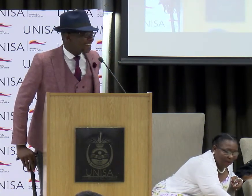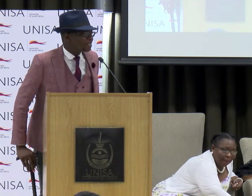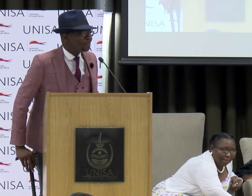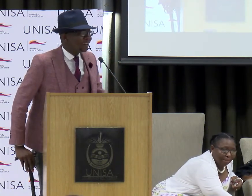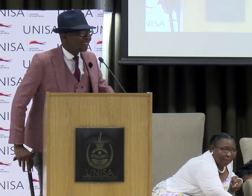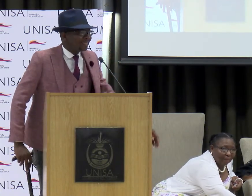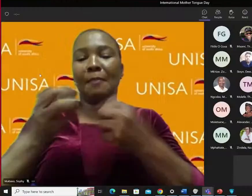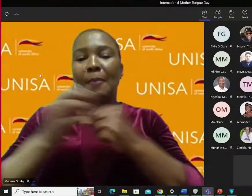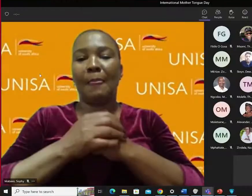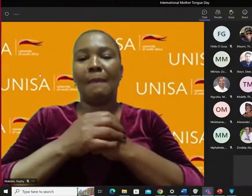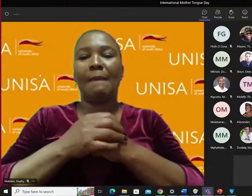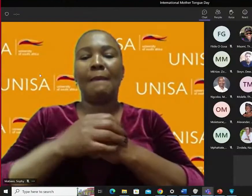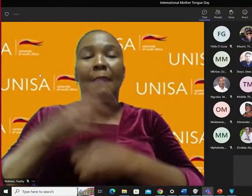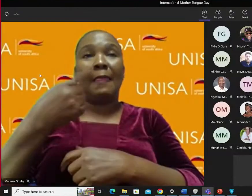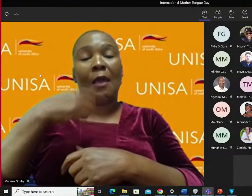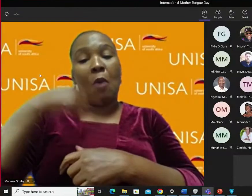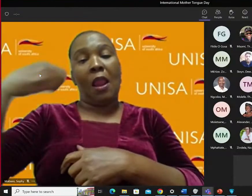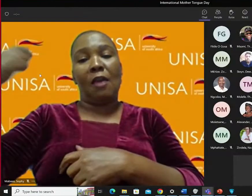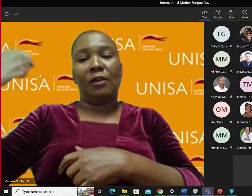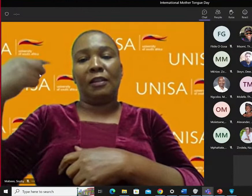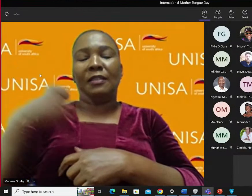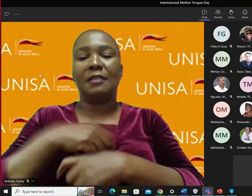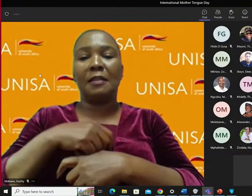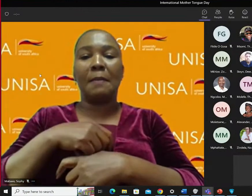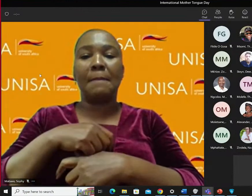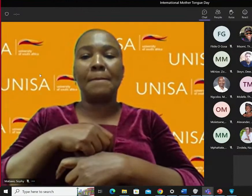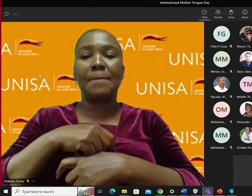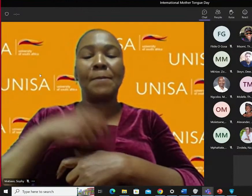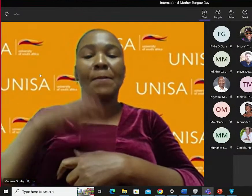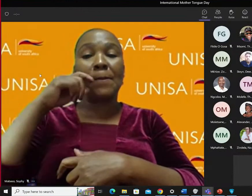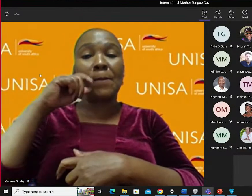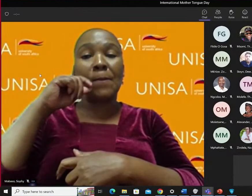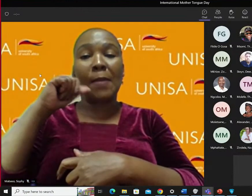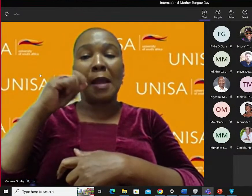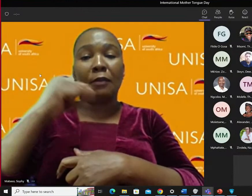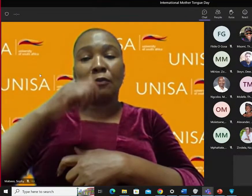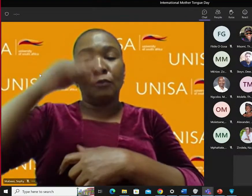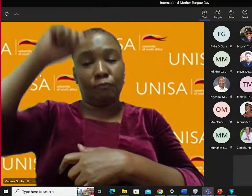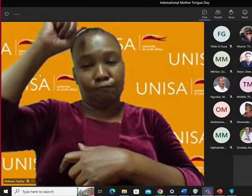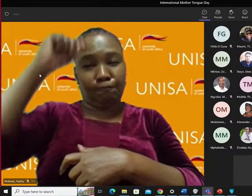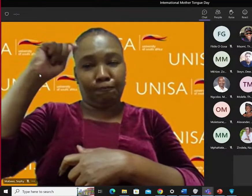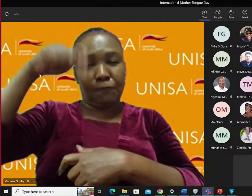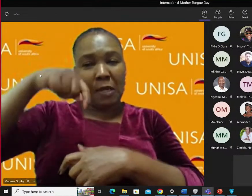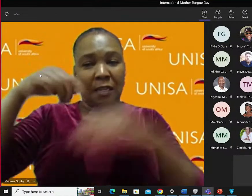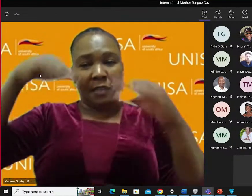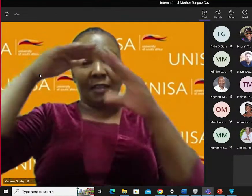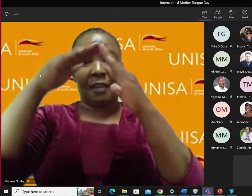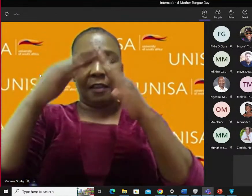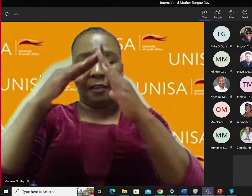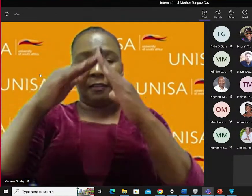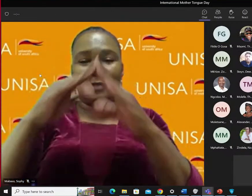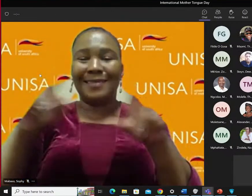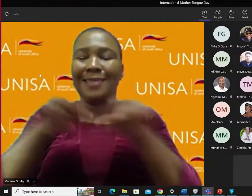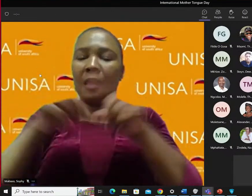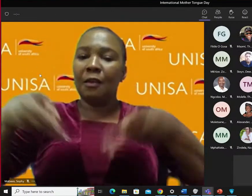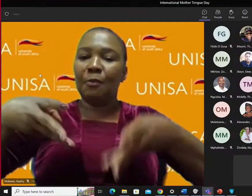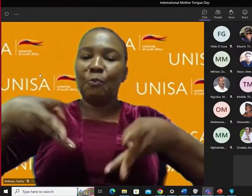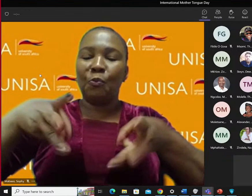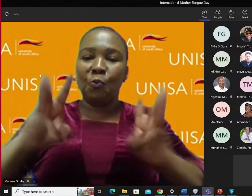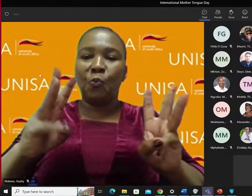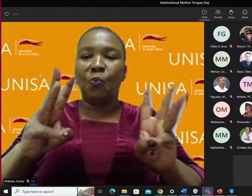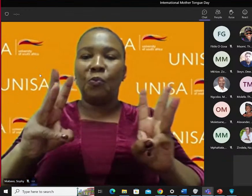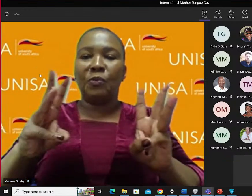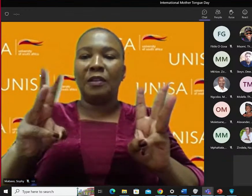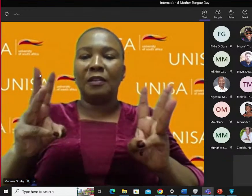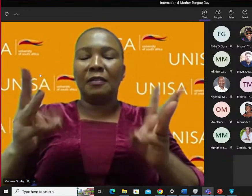Ka se ga shubare monna apare ke fa ka ntlong aga but the same way that